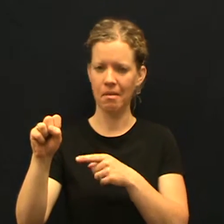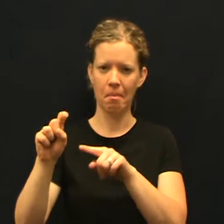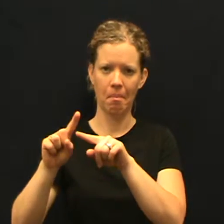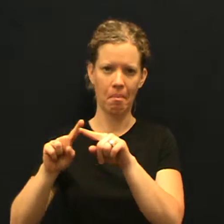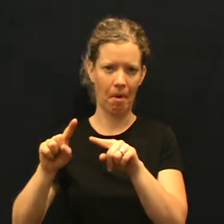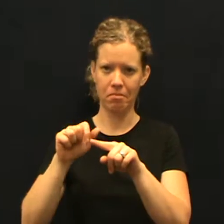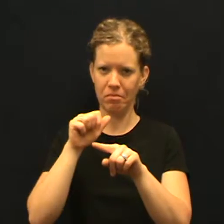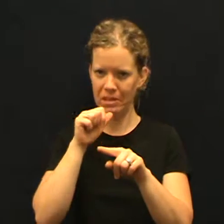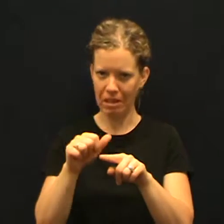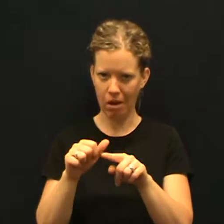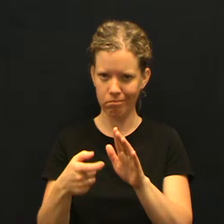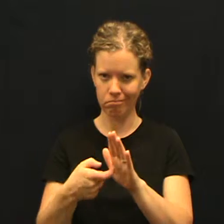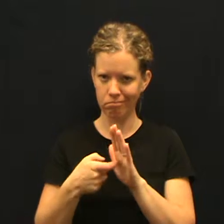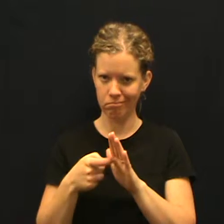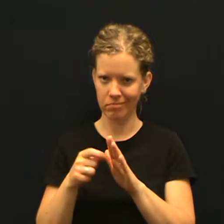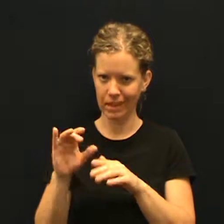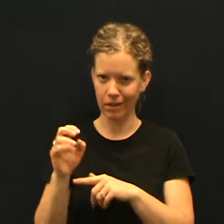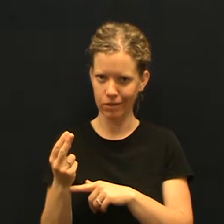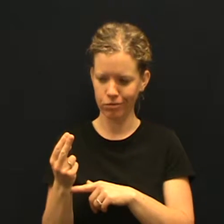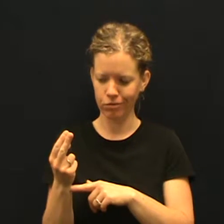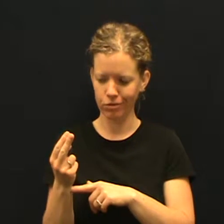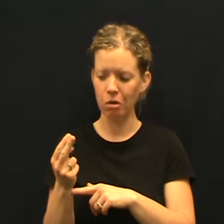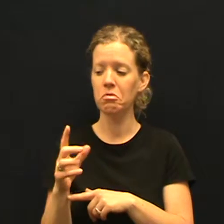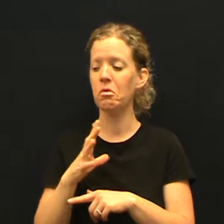any cash. So we add that change back to